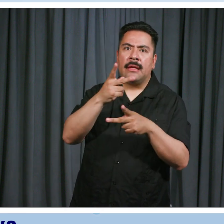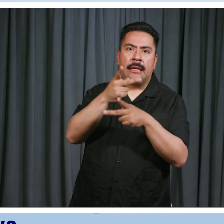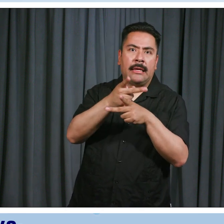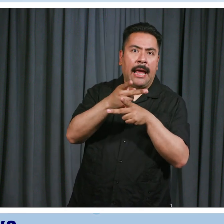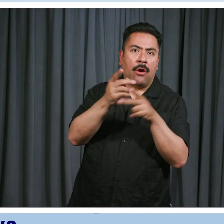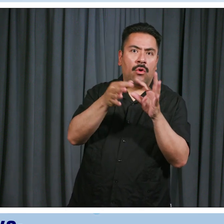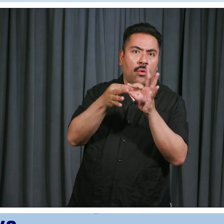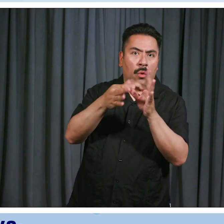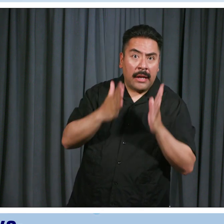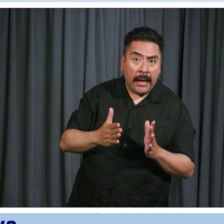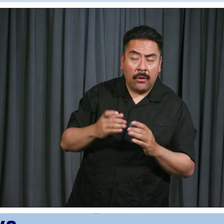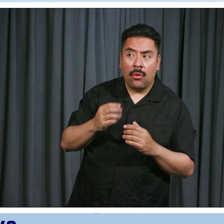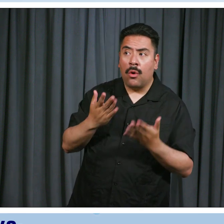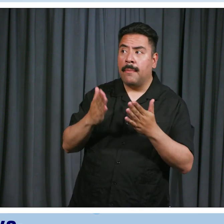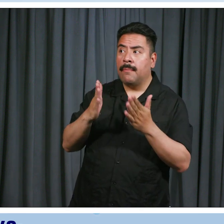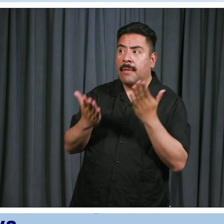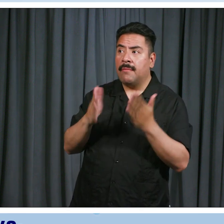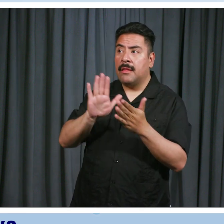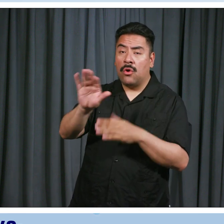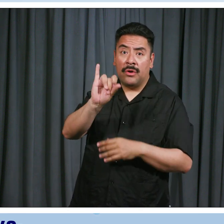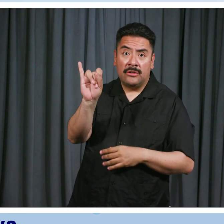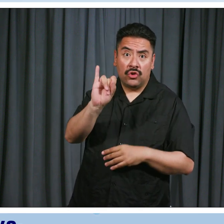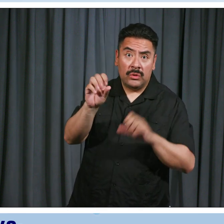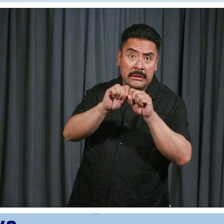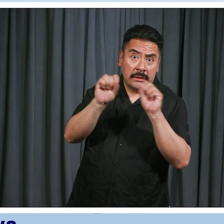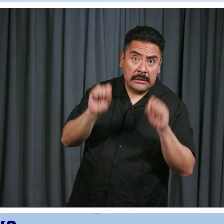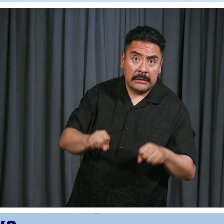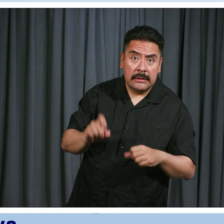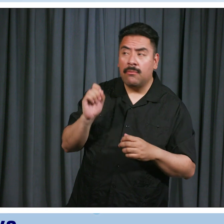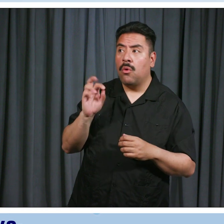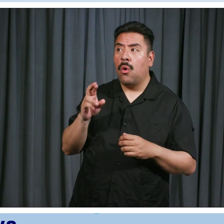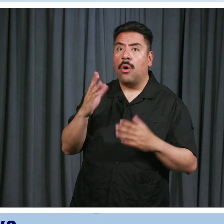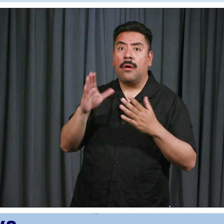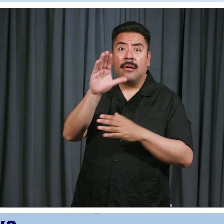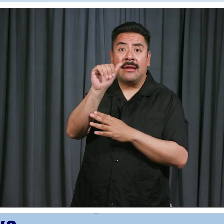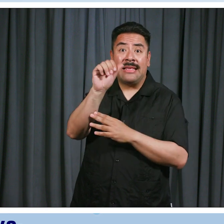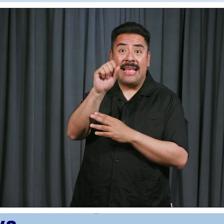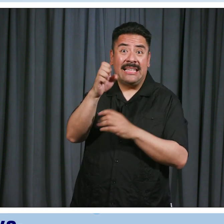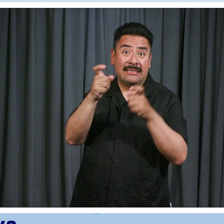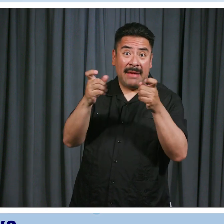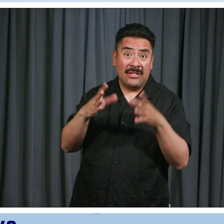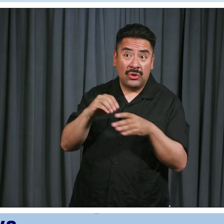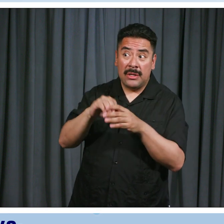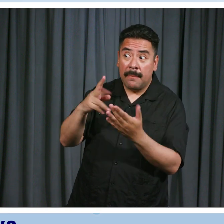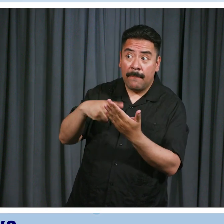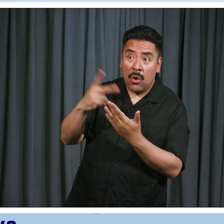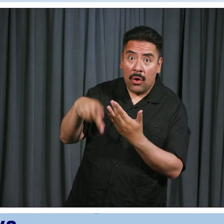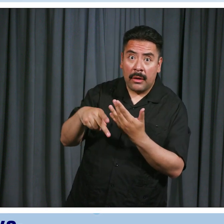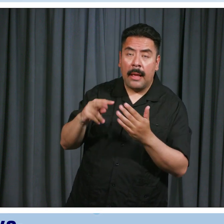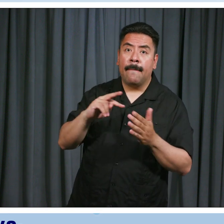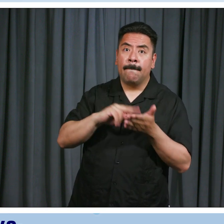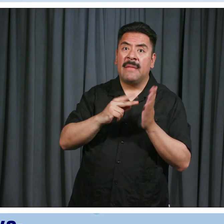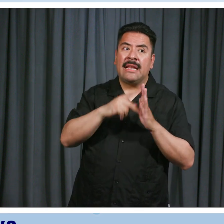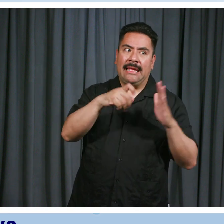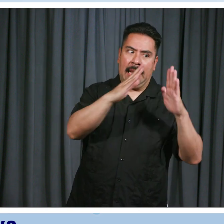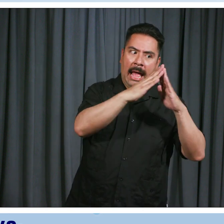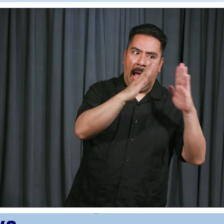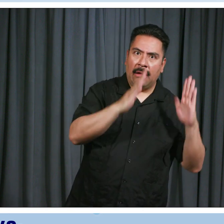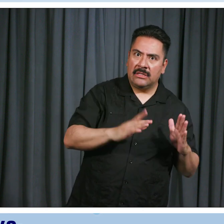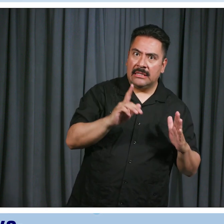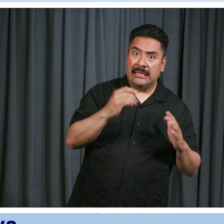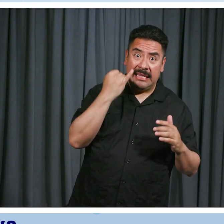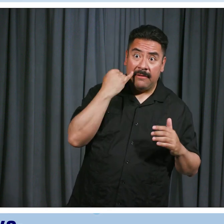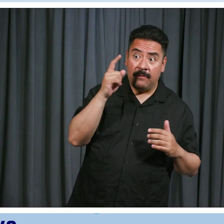even maybe somebody in their insurance with their insurance system or a case manager in a program. So we would want housing. We need to make sure that they